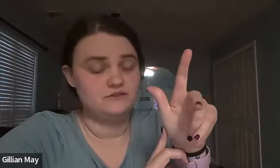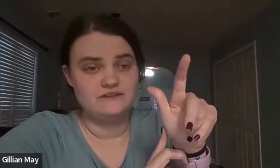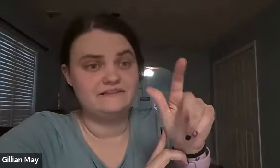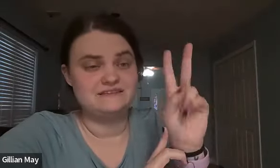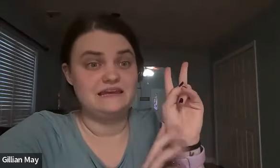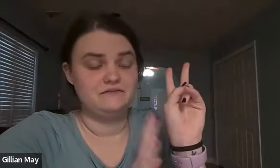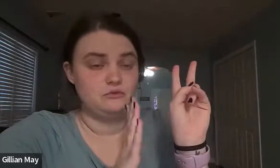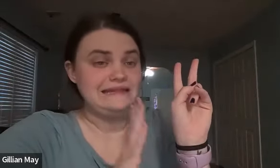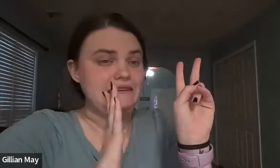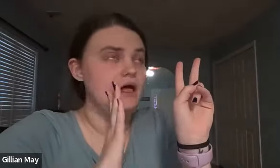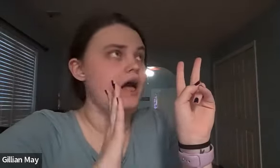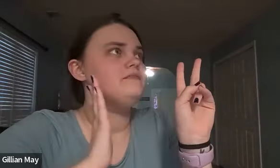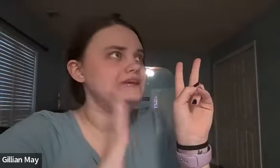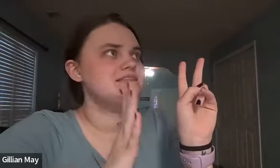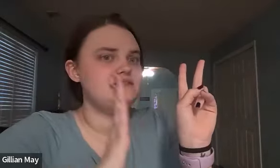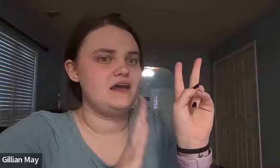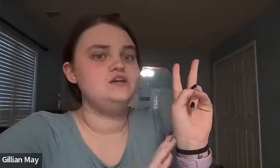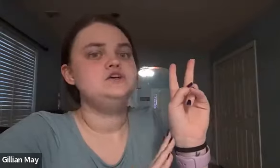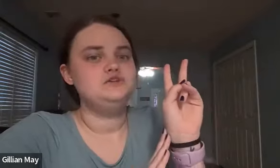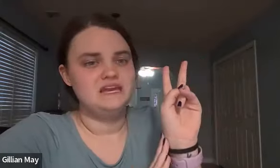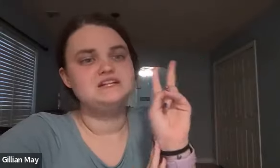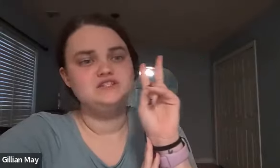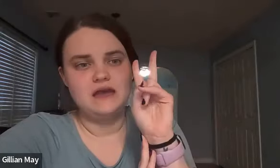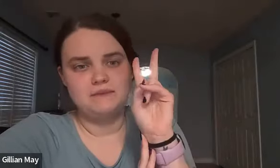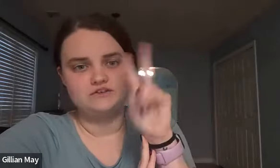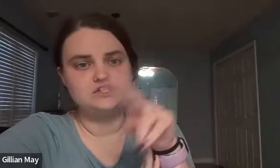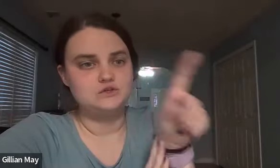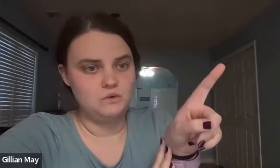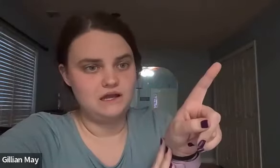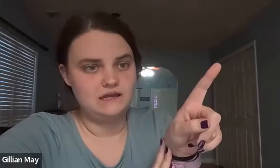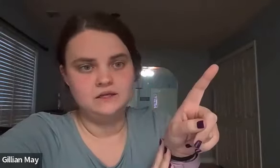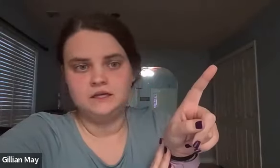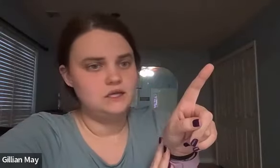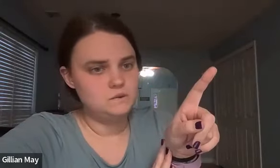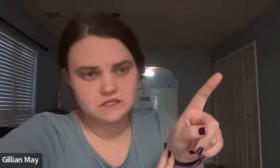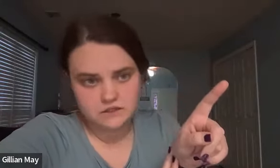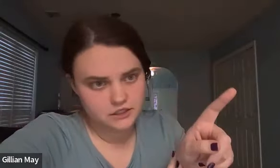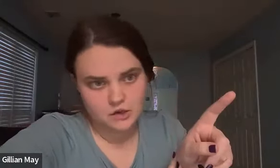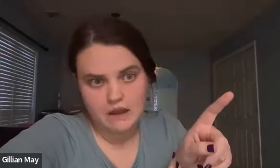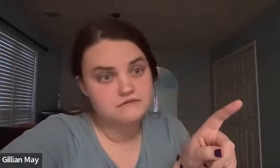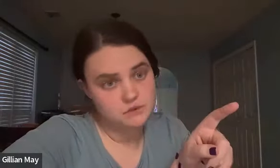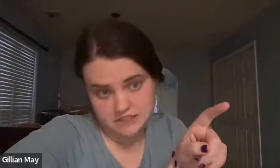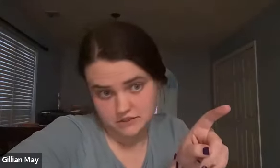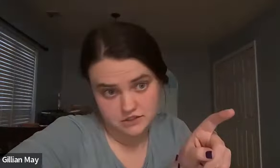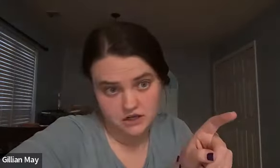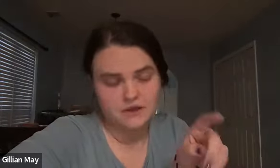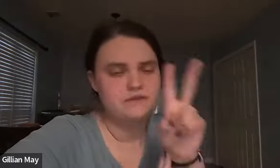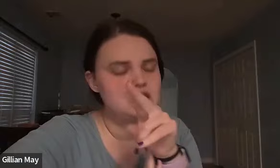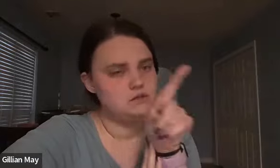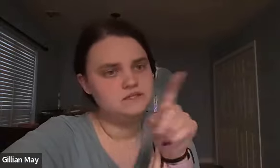things, that's like things like that, you can do that bounce 2, 1. No one's going to look at you and go, I have no idea what you're talking about. They know you mean